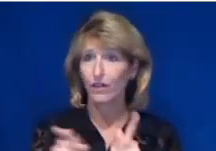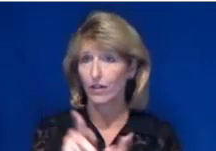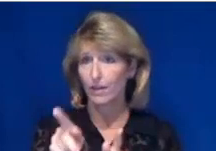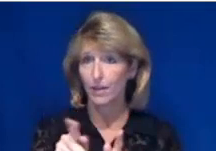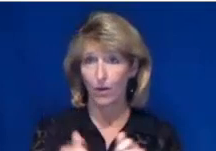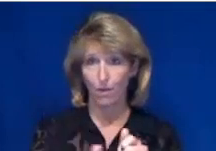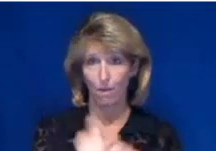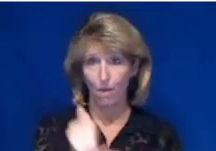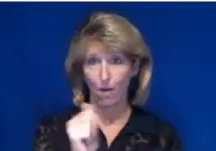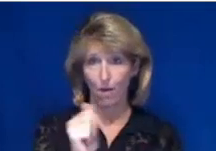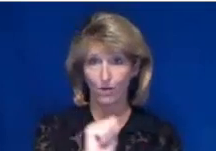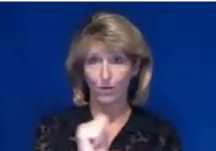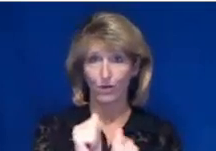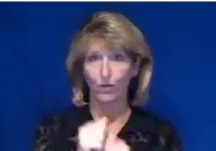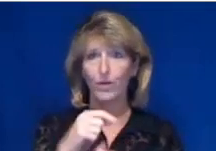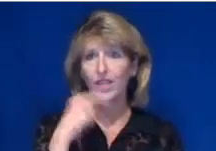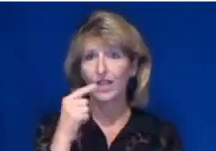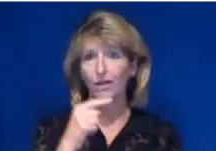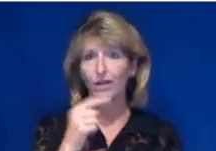hearing individuals.